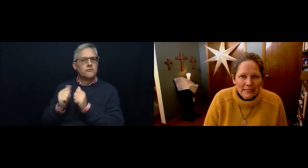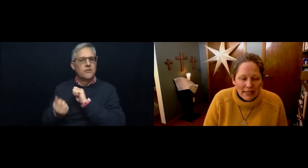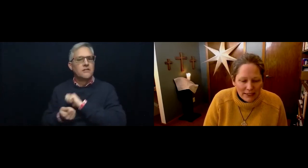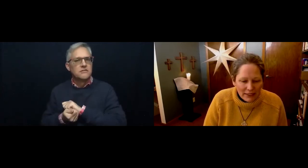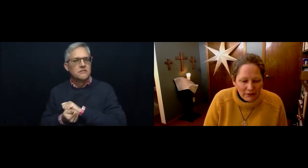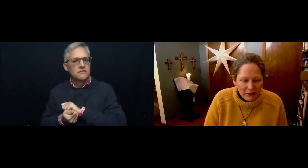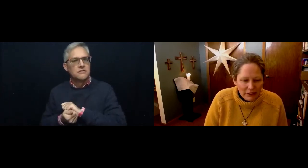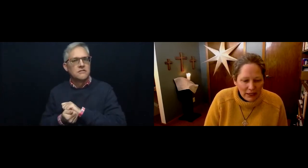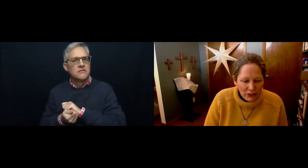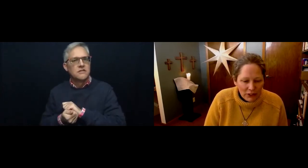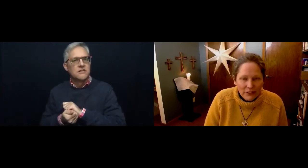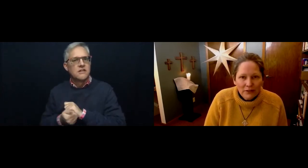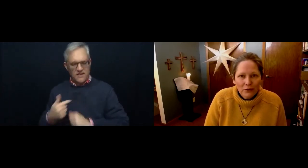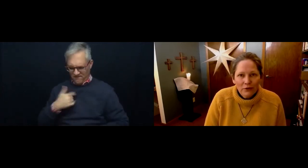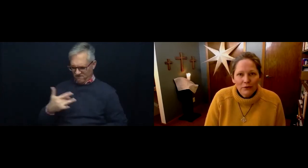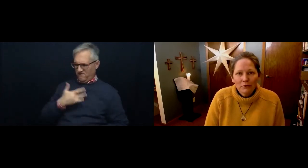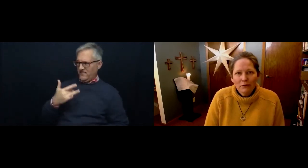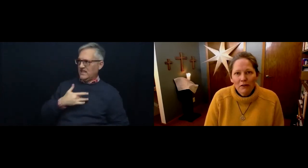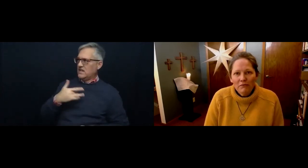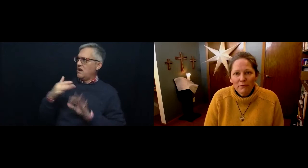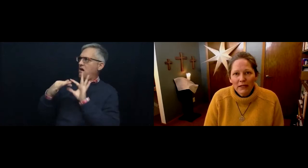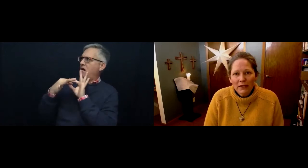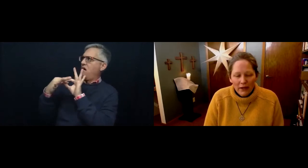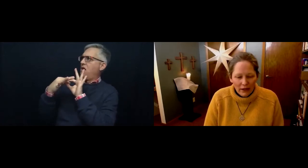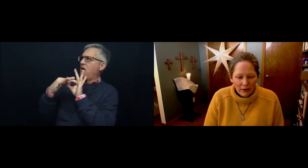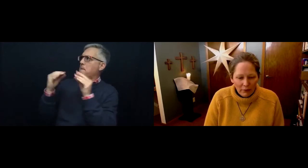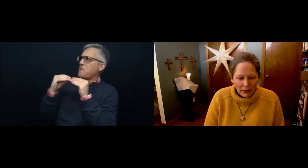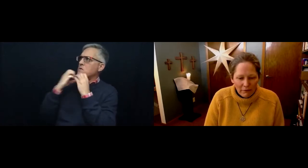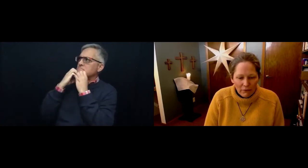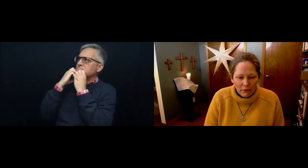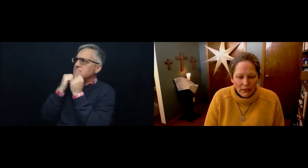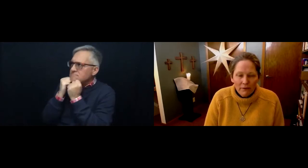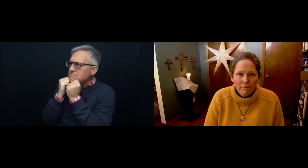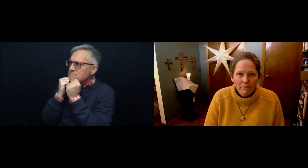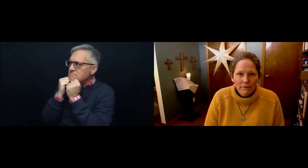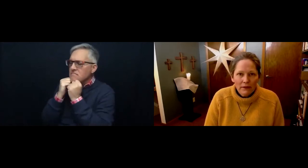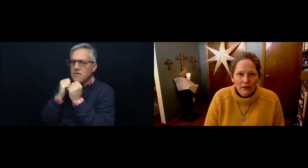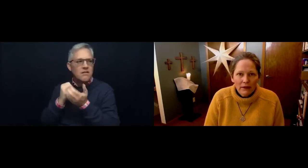My sense of connection to those who love me and pray for me,